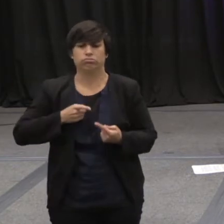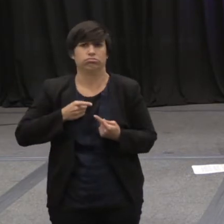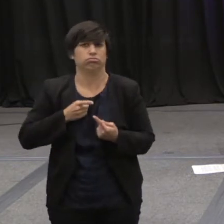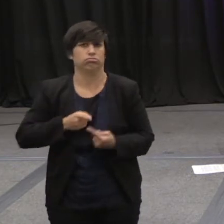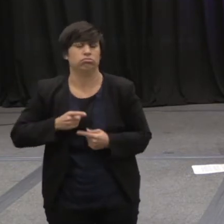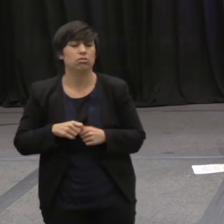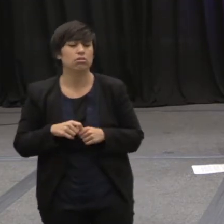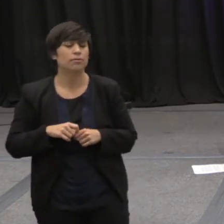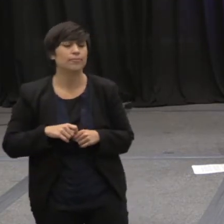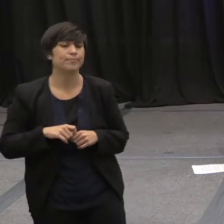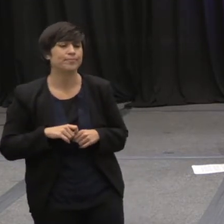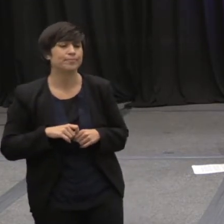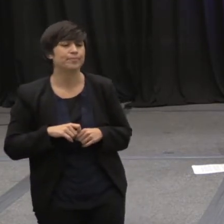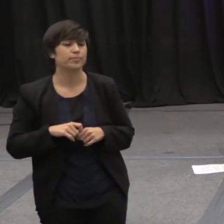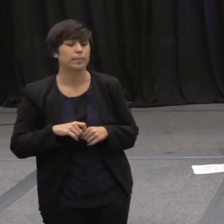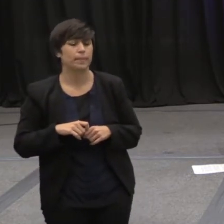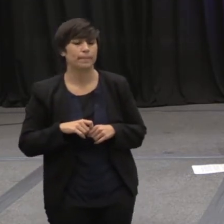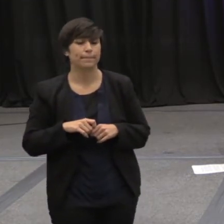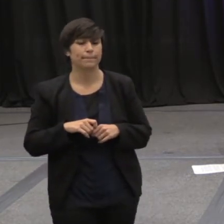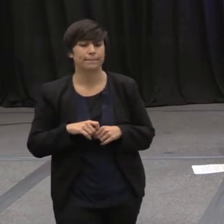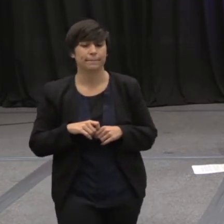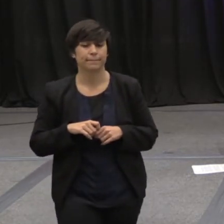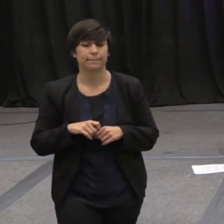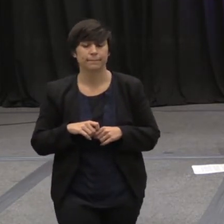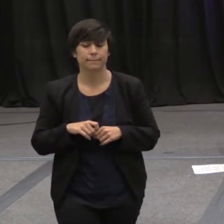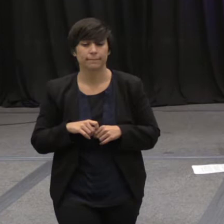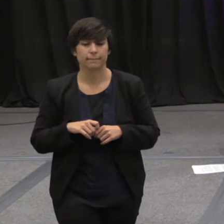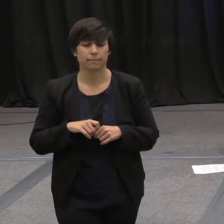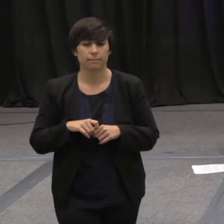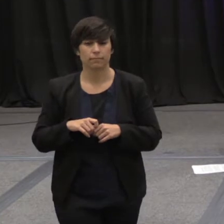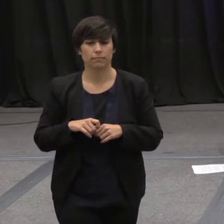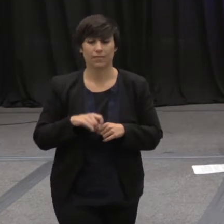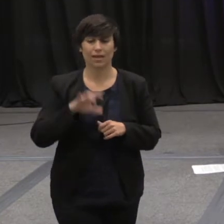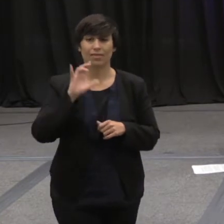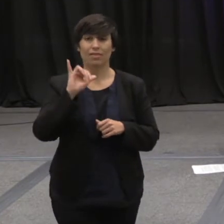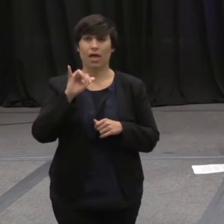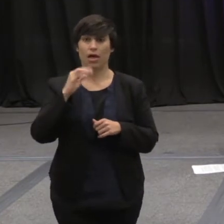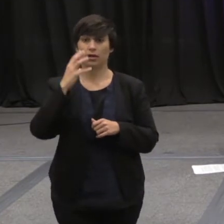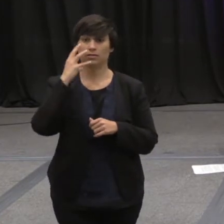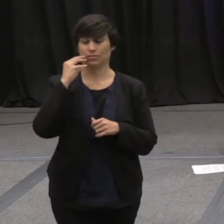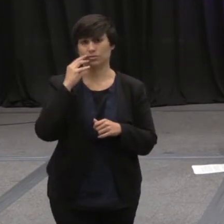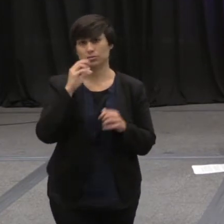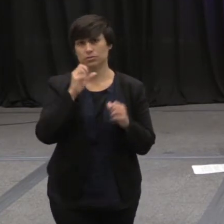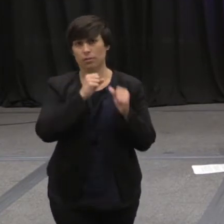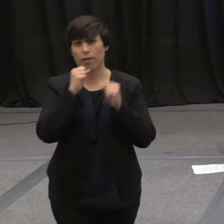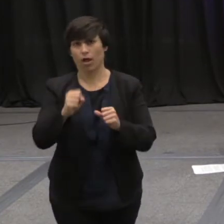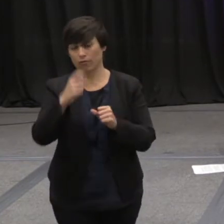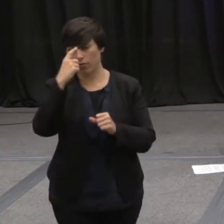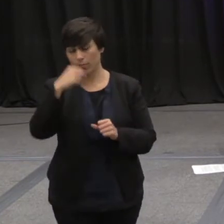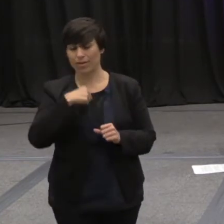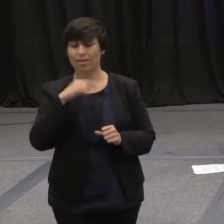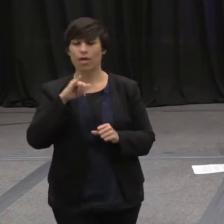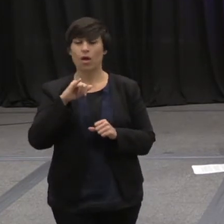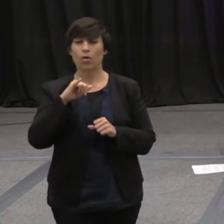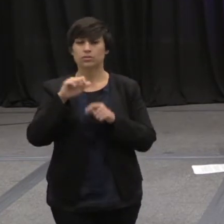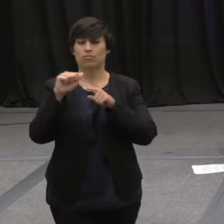and I find it really, really powerful, and it's one of those things. It was a practice Jesus